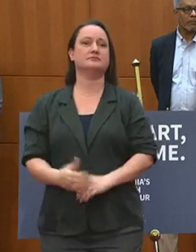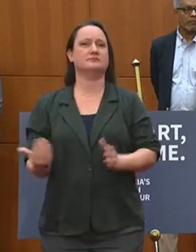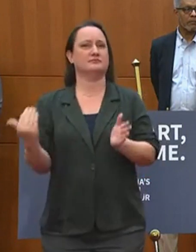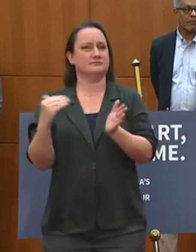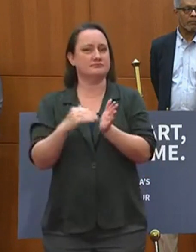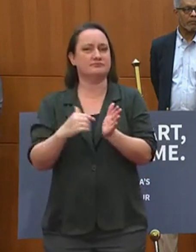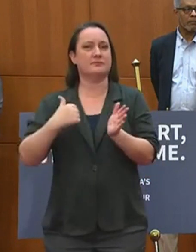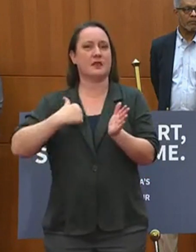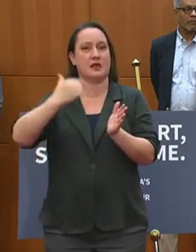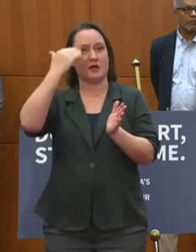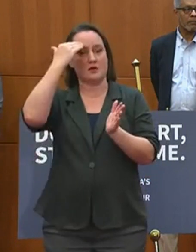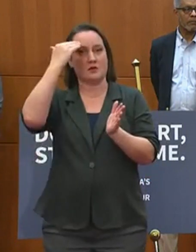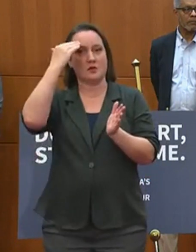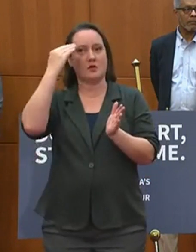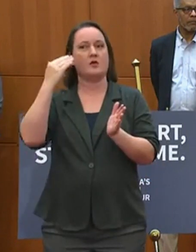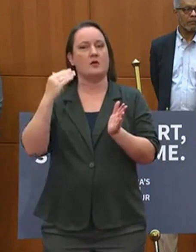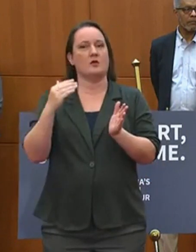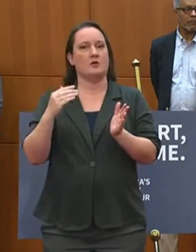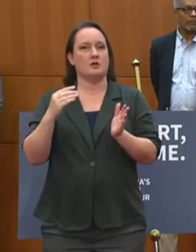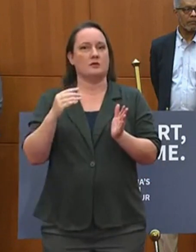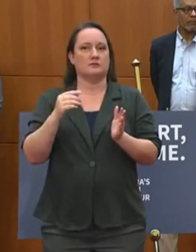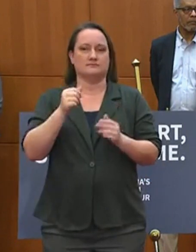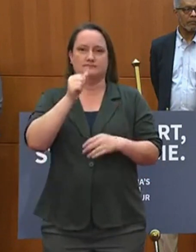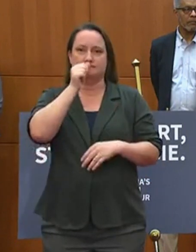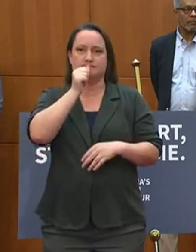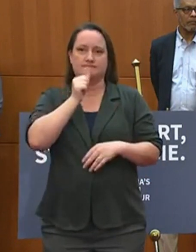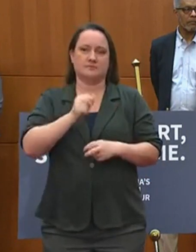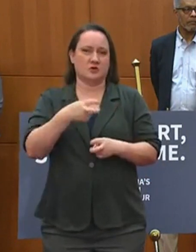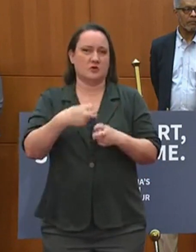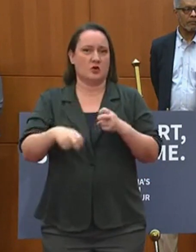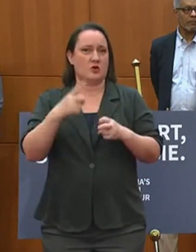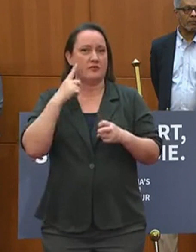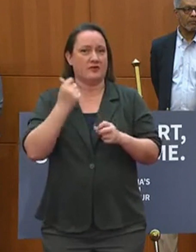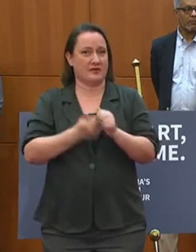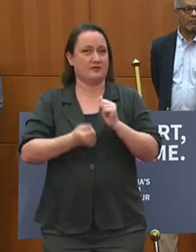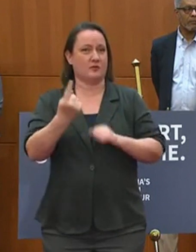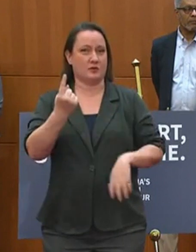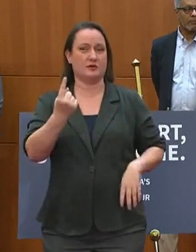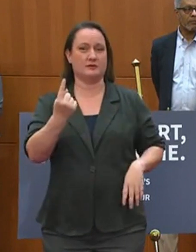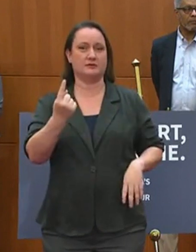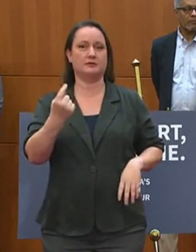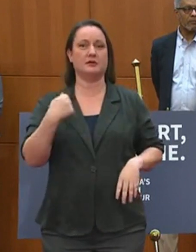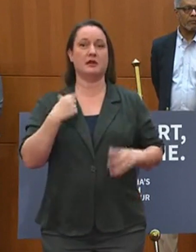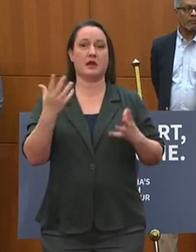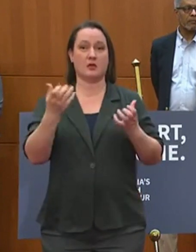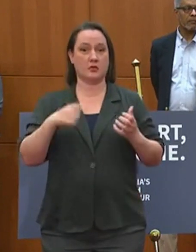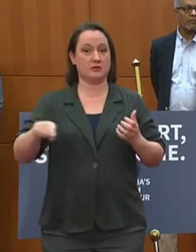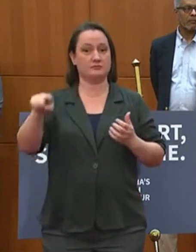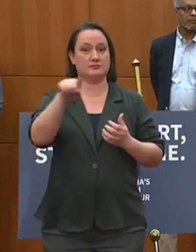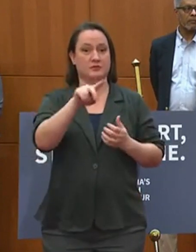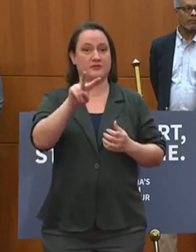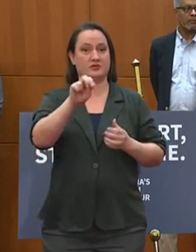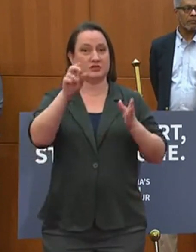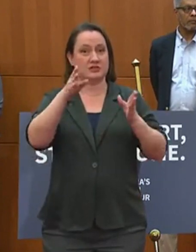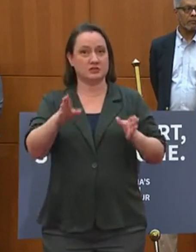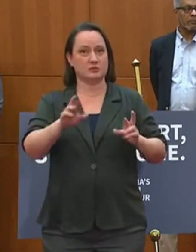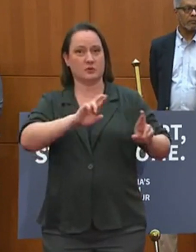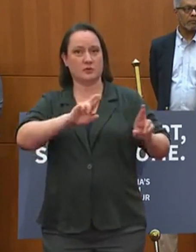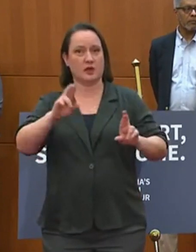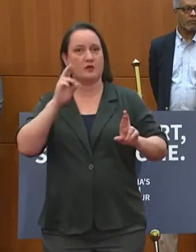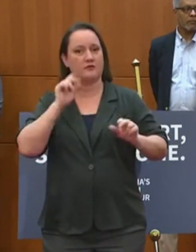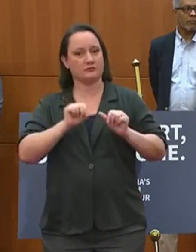know that this is very difficult for everyone, and I want Virginians to prepare themselves for the long